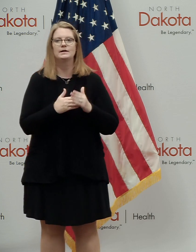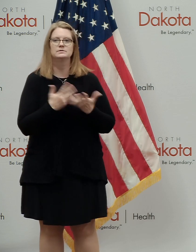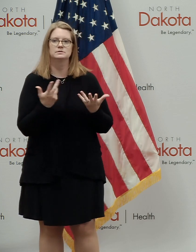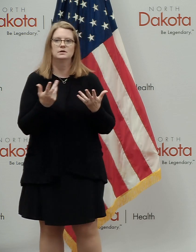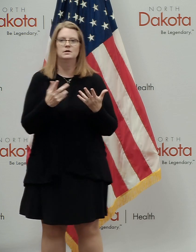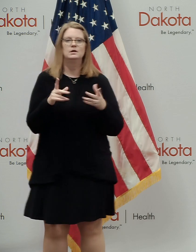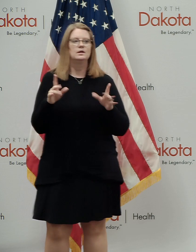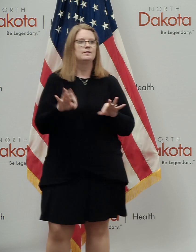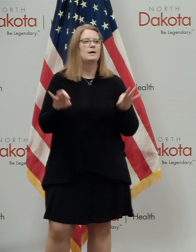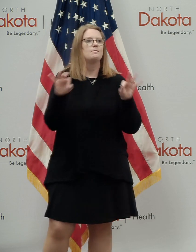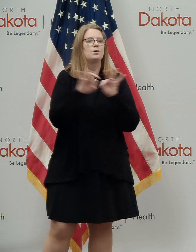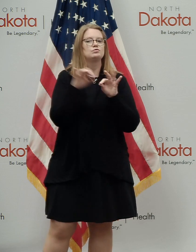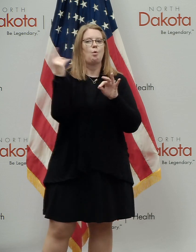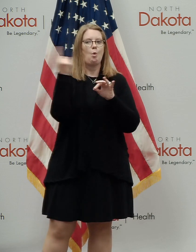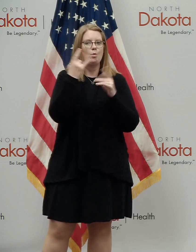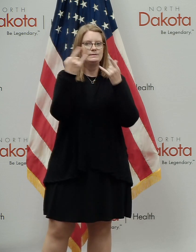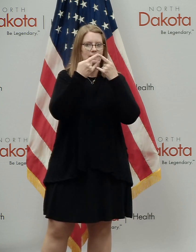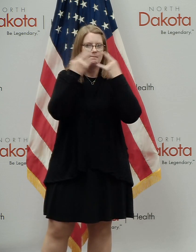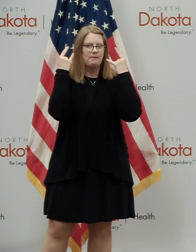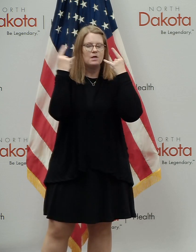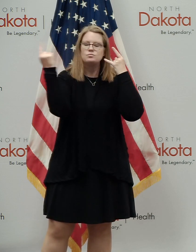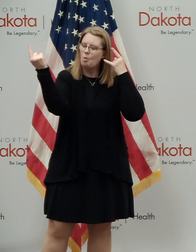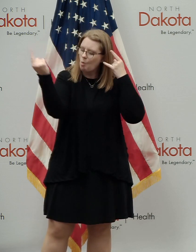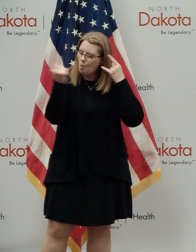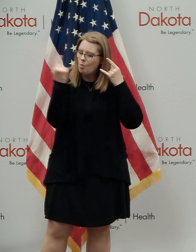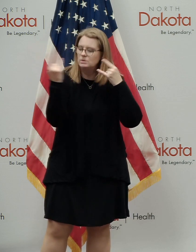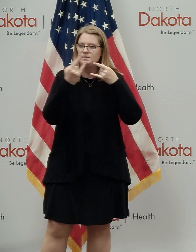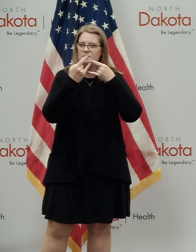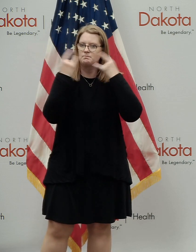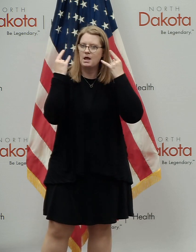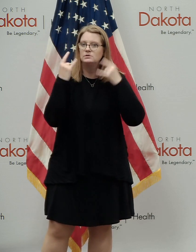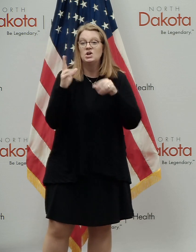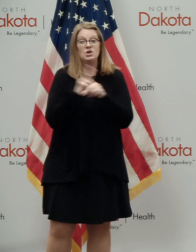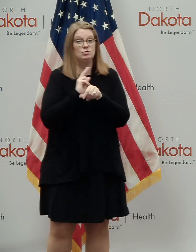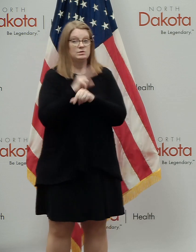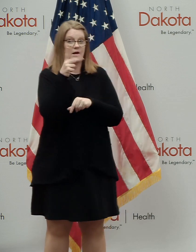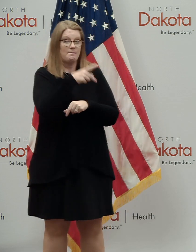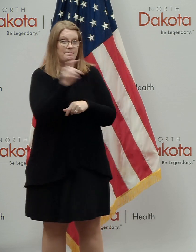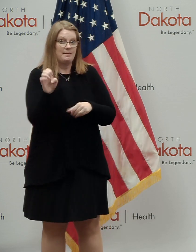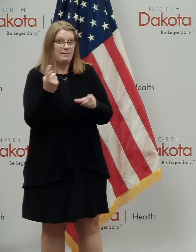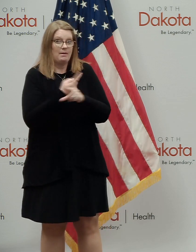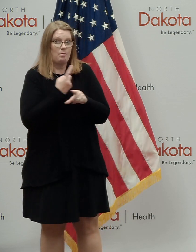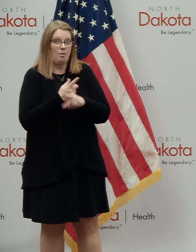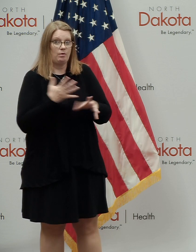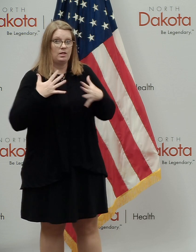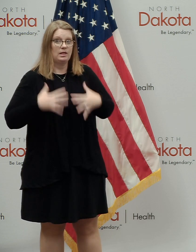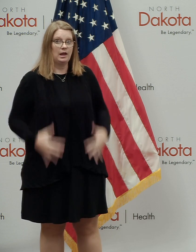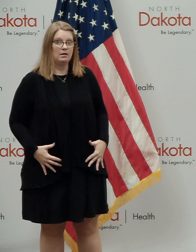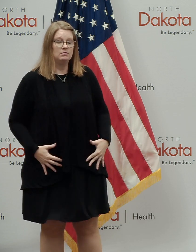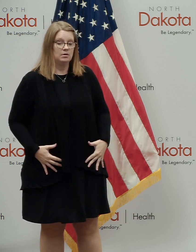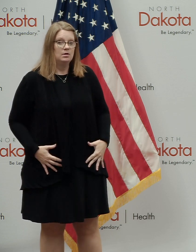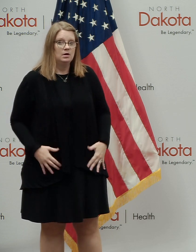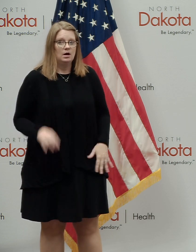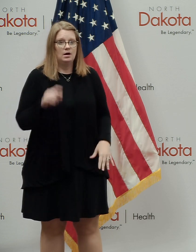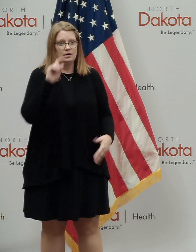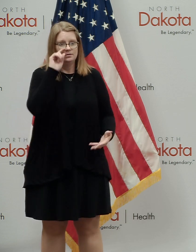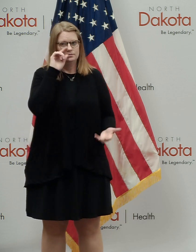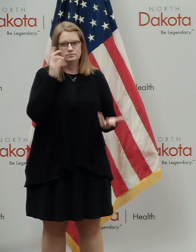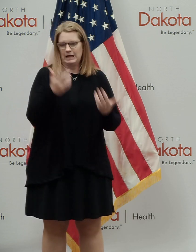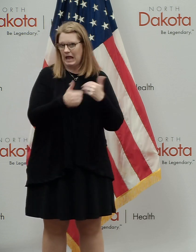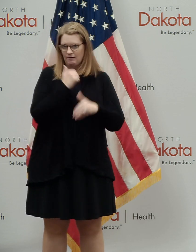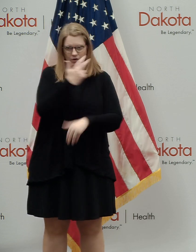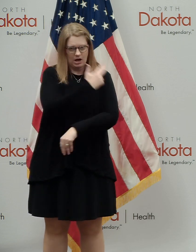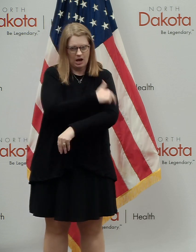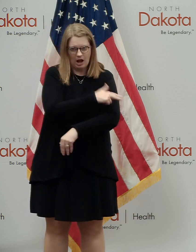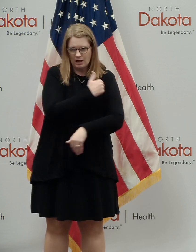patients, the importance of always being masked, using our PPE appropriately. And it's one that I think every hospital